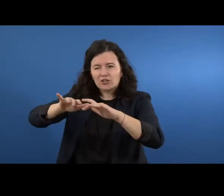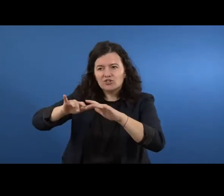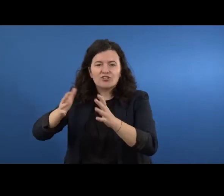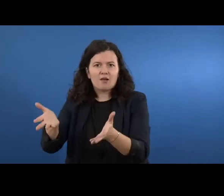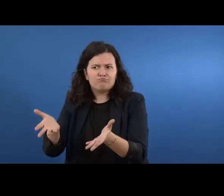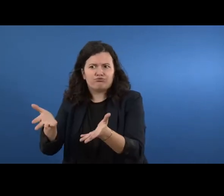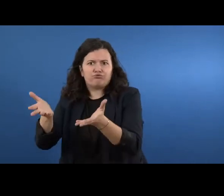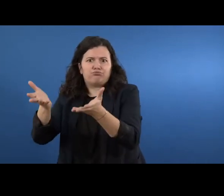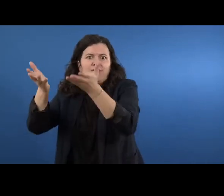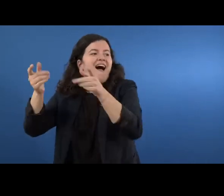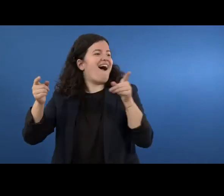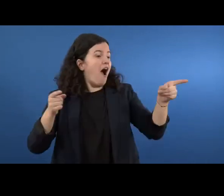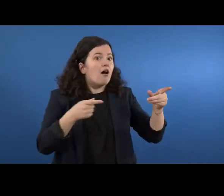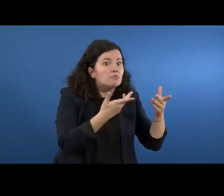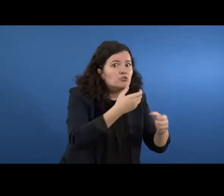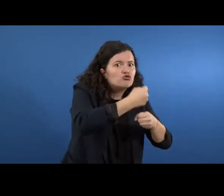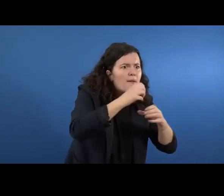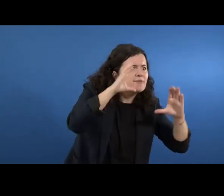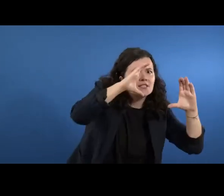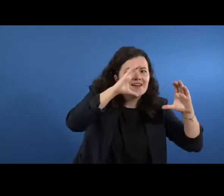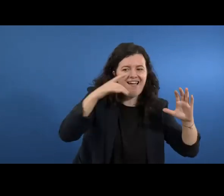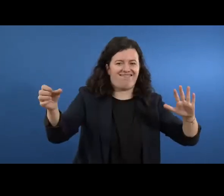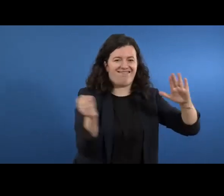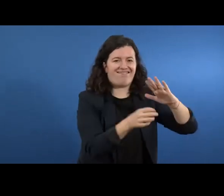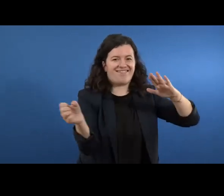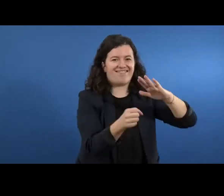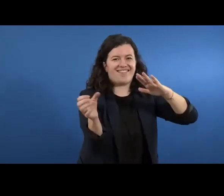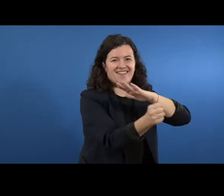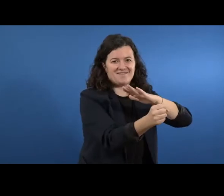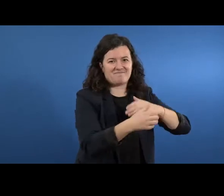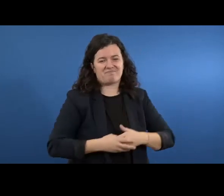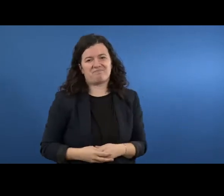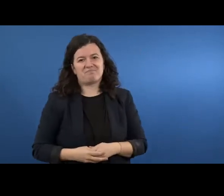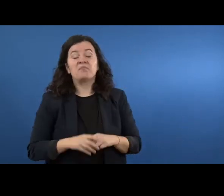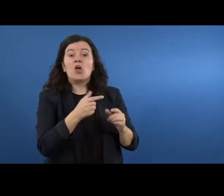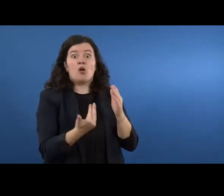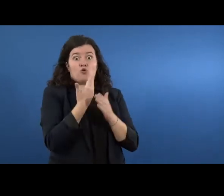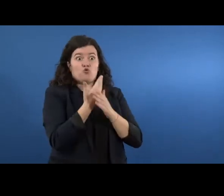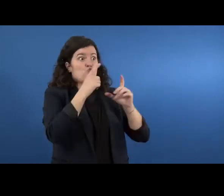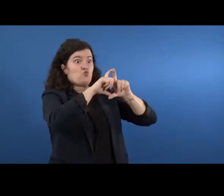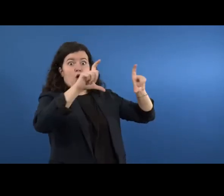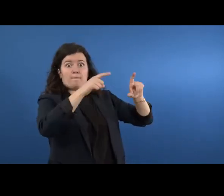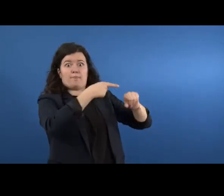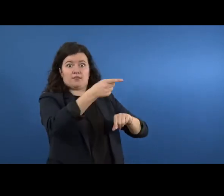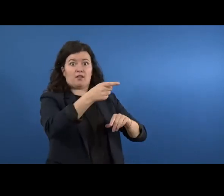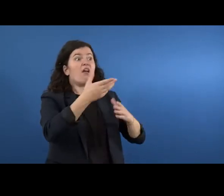something that's entirely new. More and more companies are investing in programs that